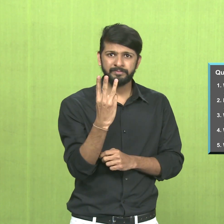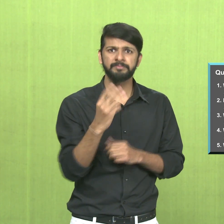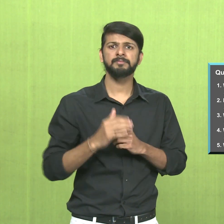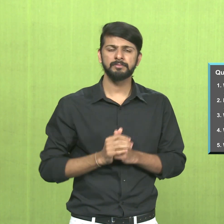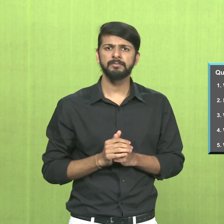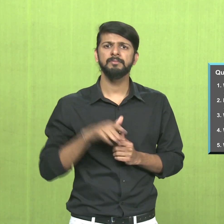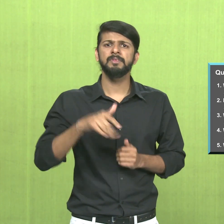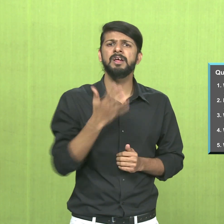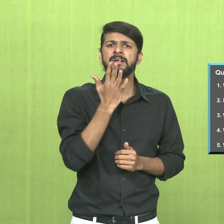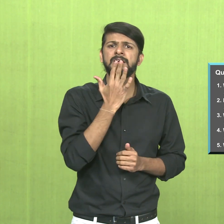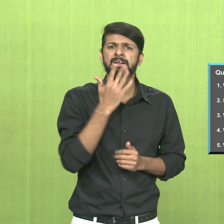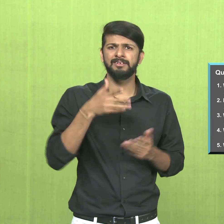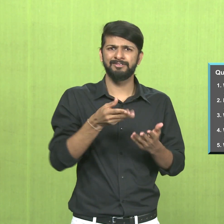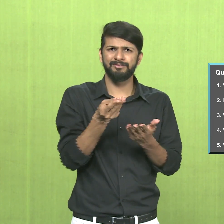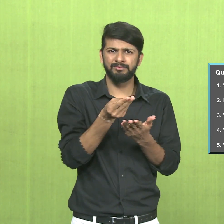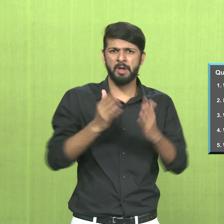Question number 3,